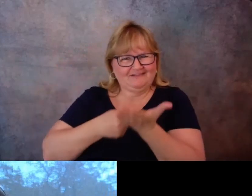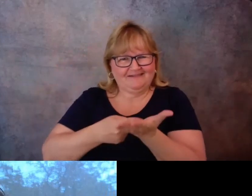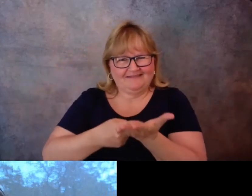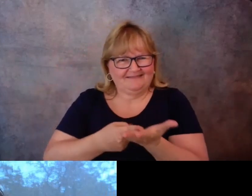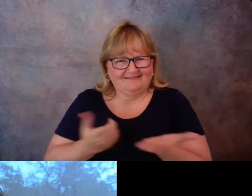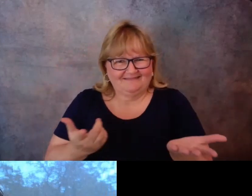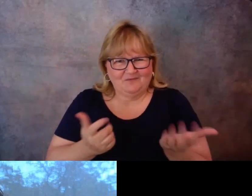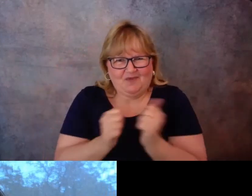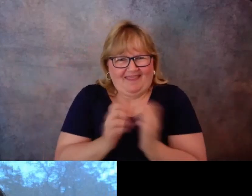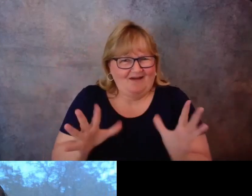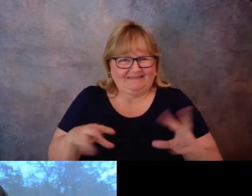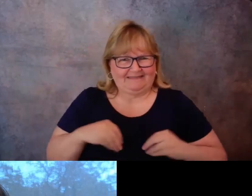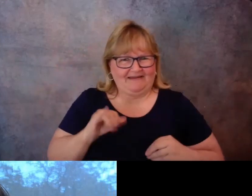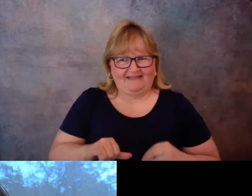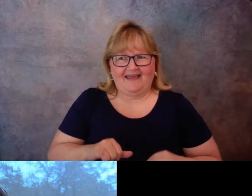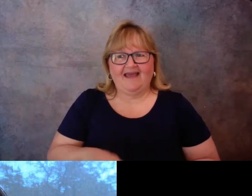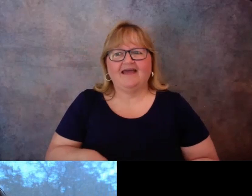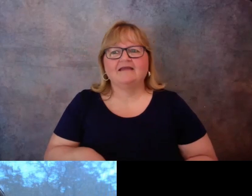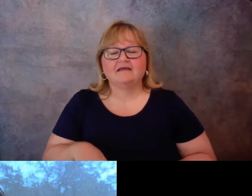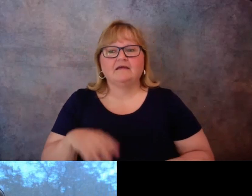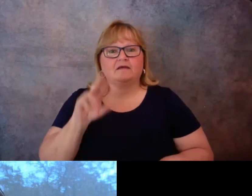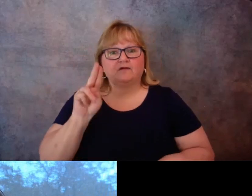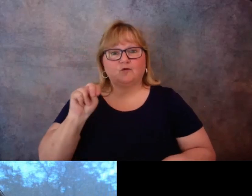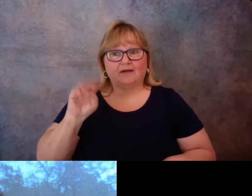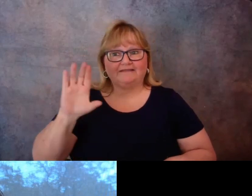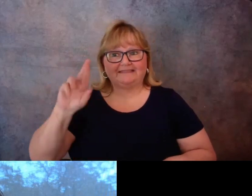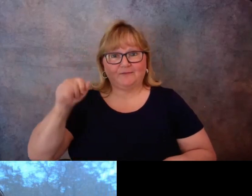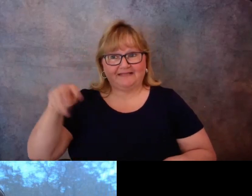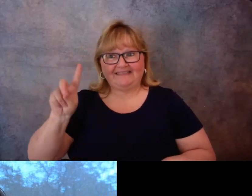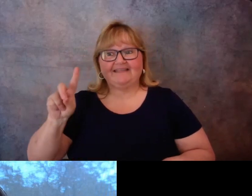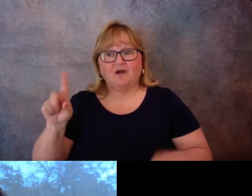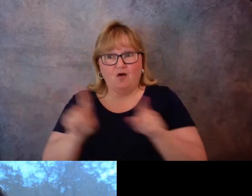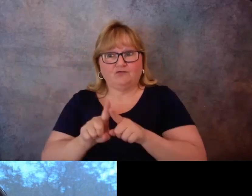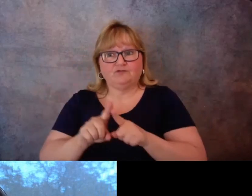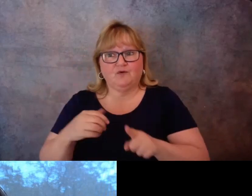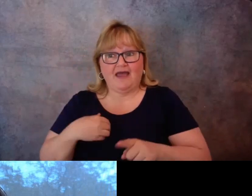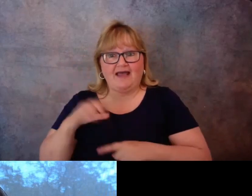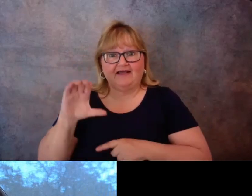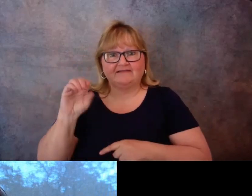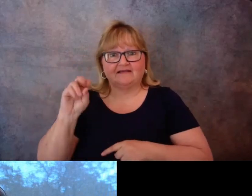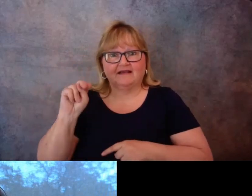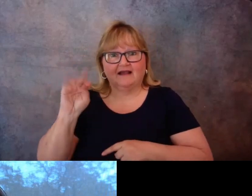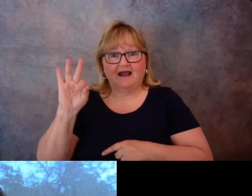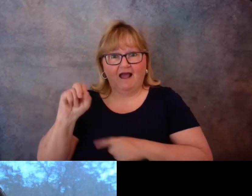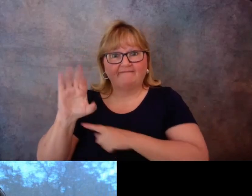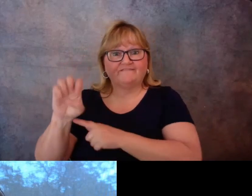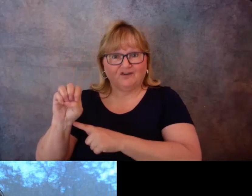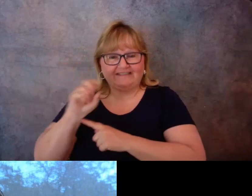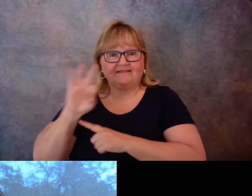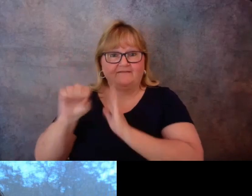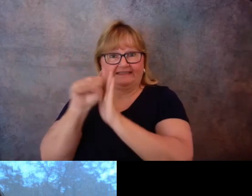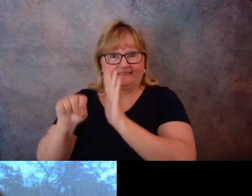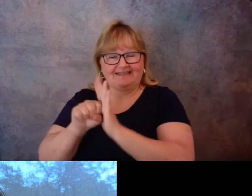interesting organ set up by the UN CRPD, which is called the Conference of States Parties. This is where